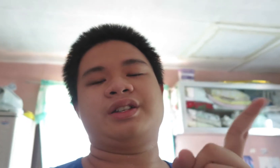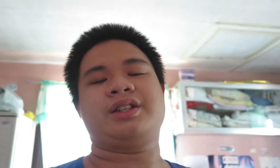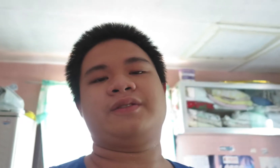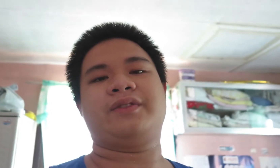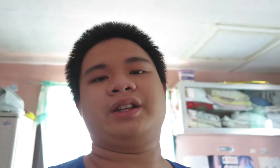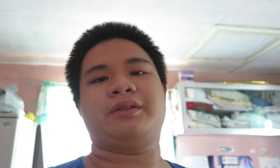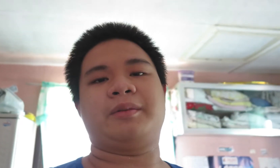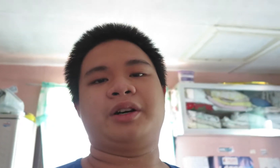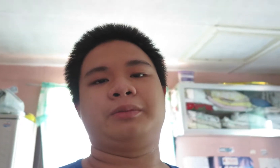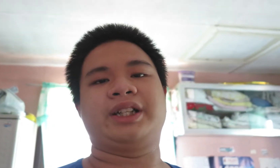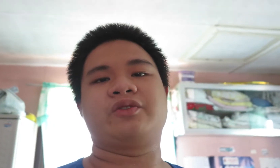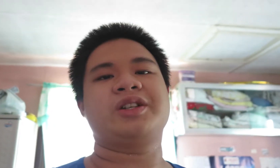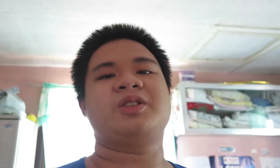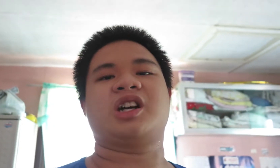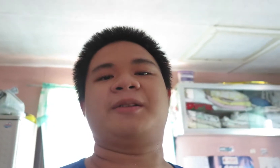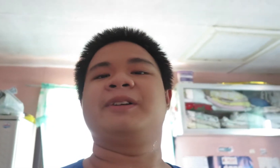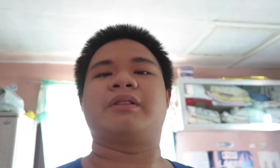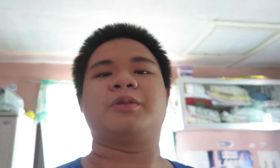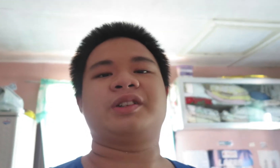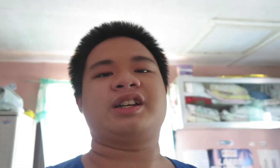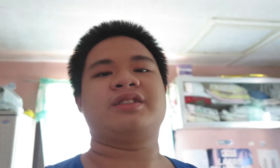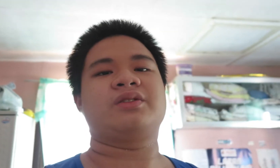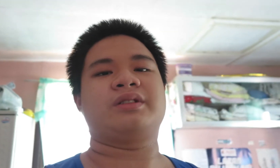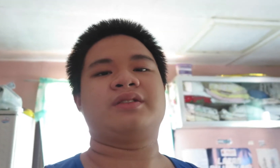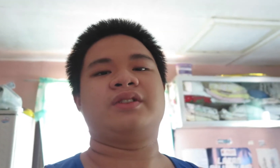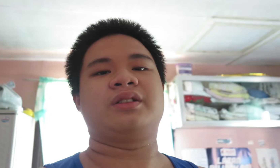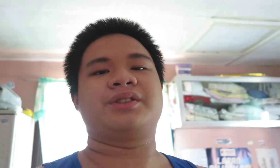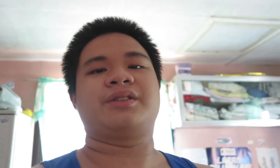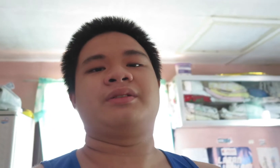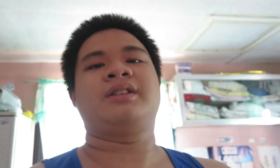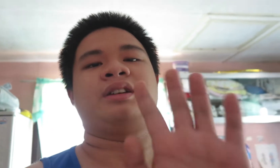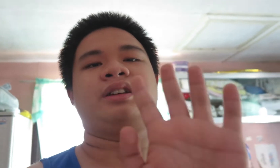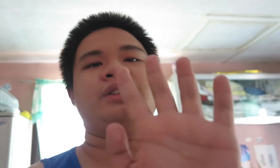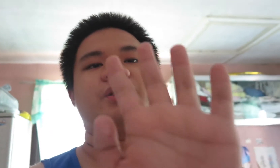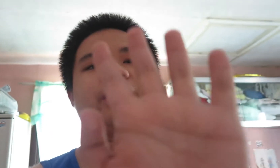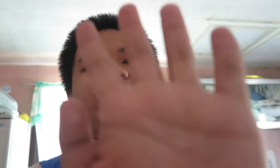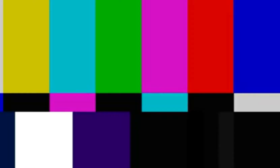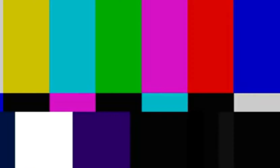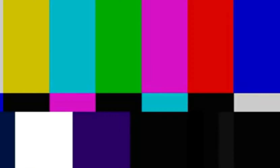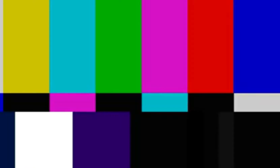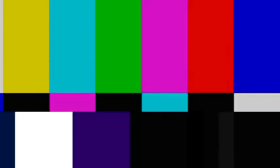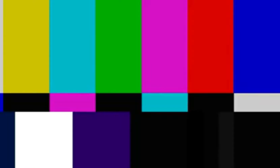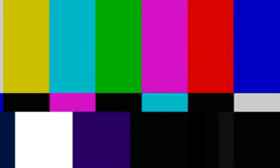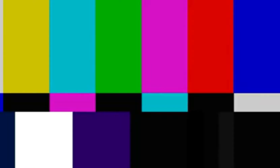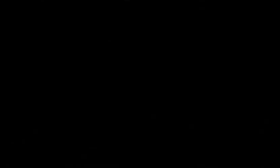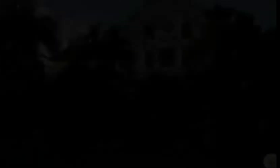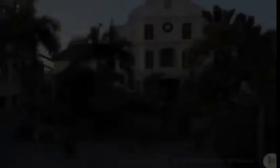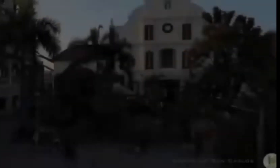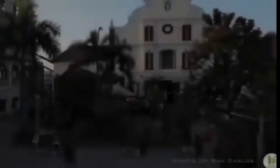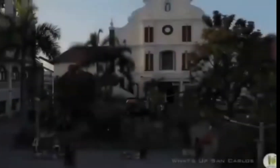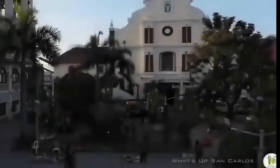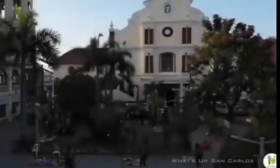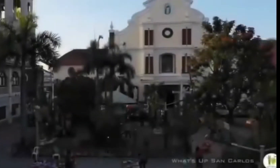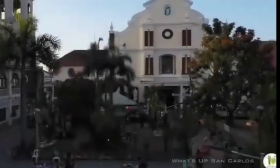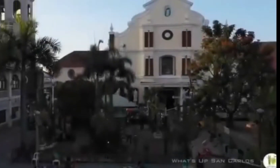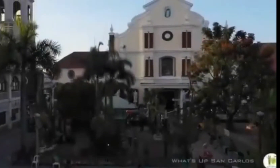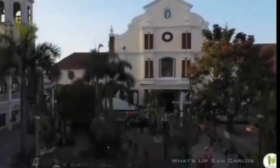a transition video about my dream job. So I hope you guys enjoy this video, so enjoy!